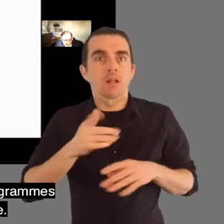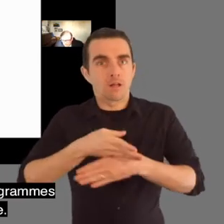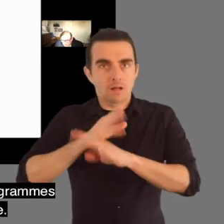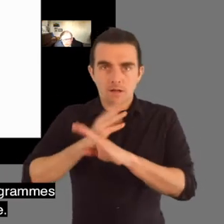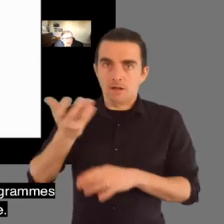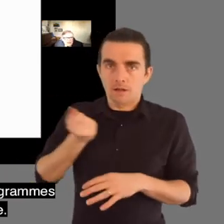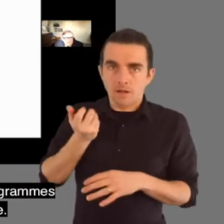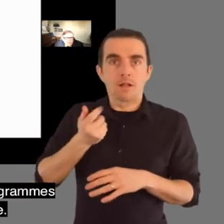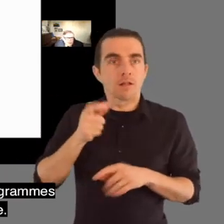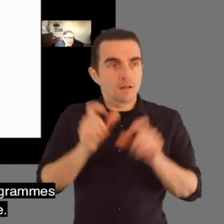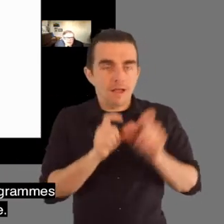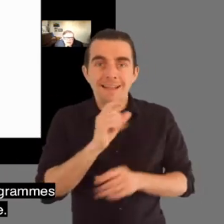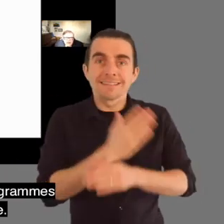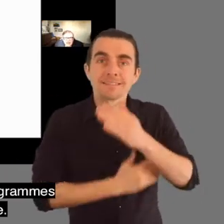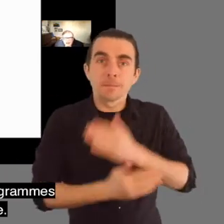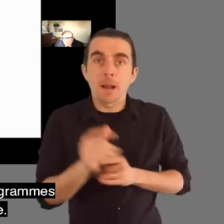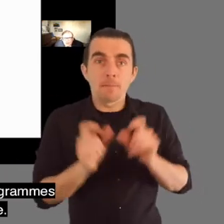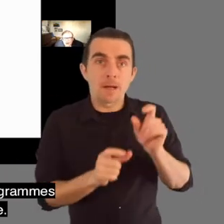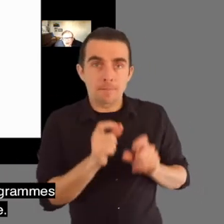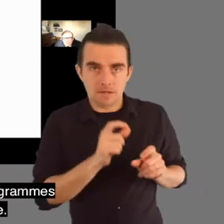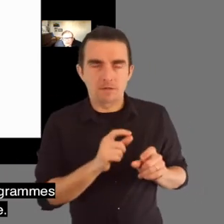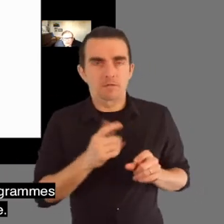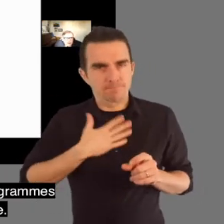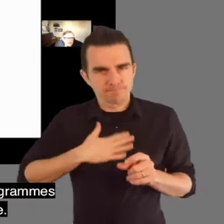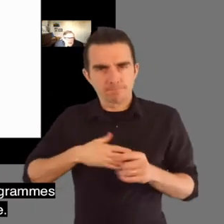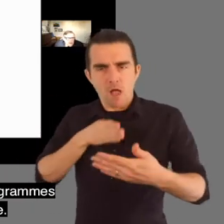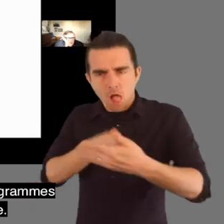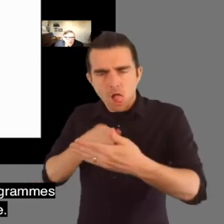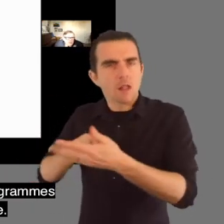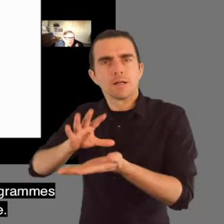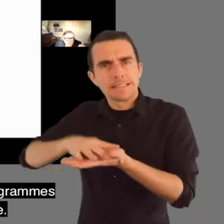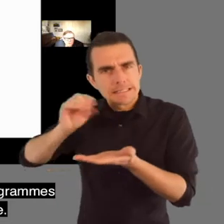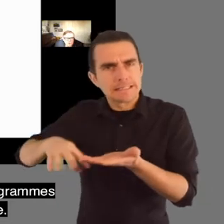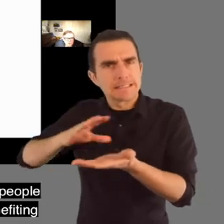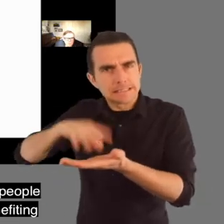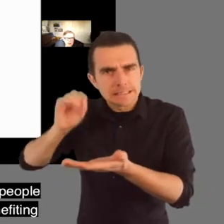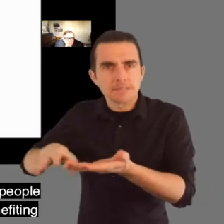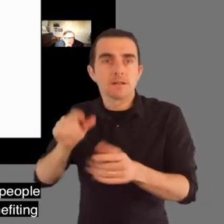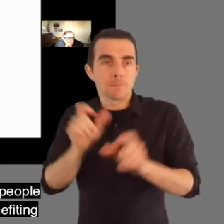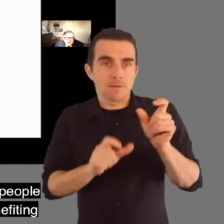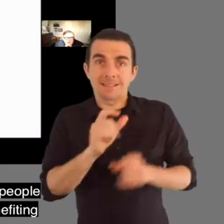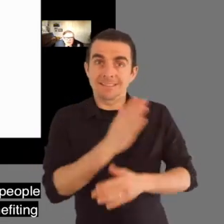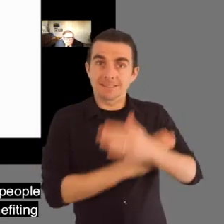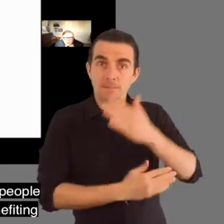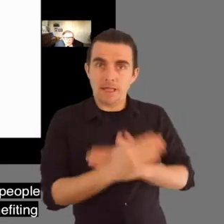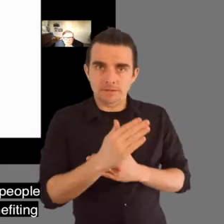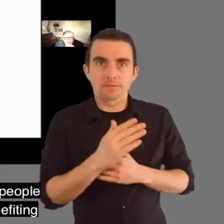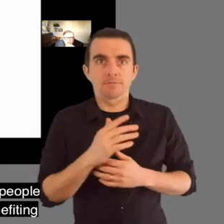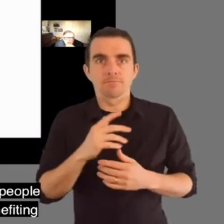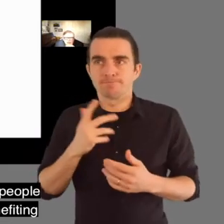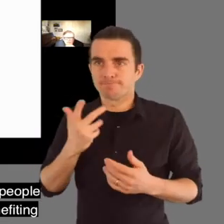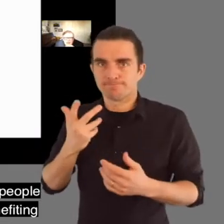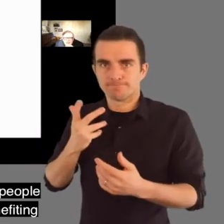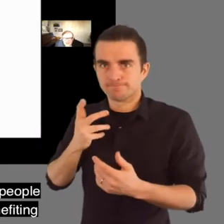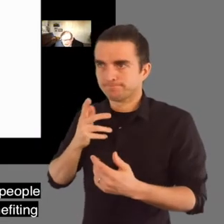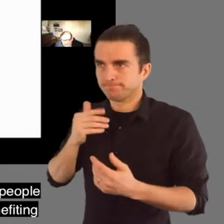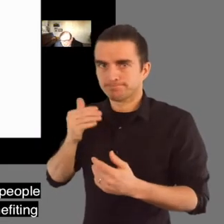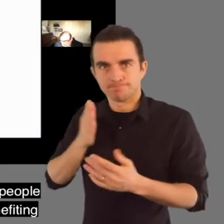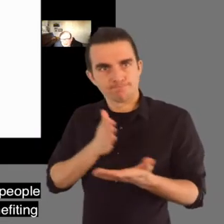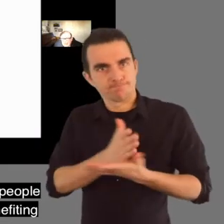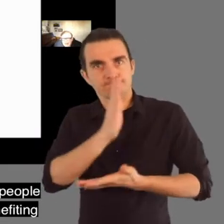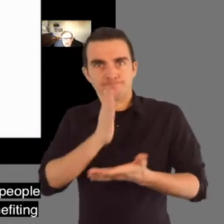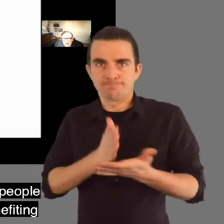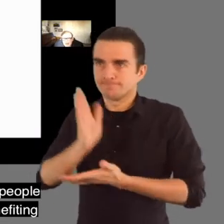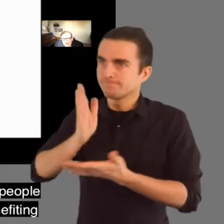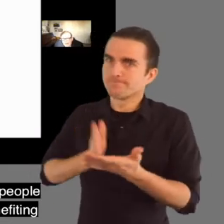design social protection policies and programs to include disabled people, remove barriers that disabled people face in